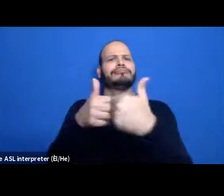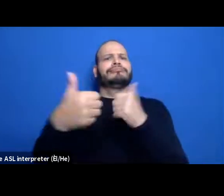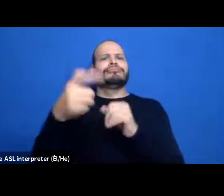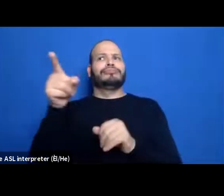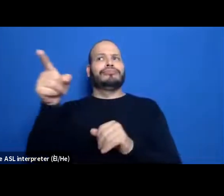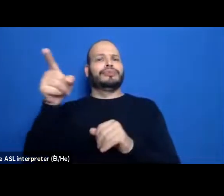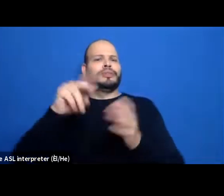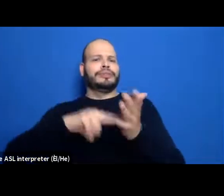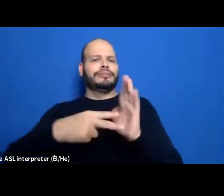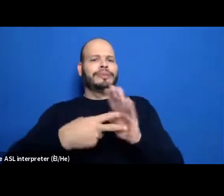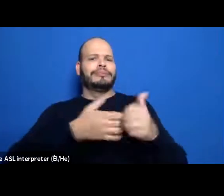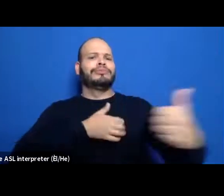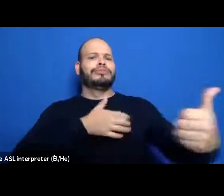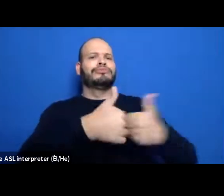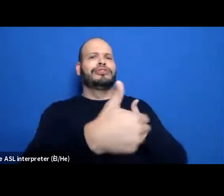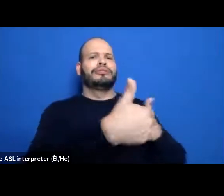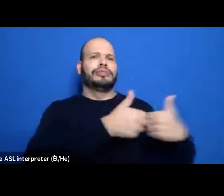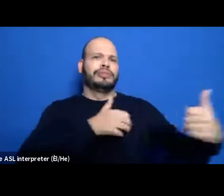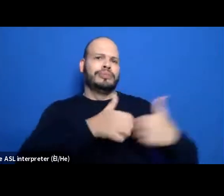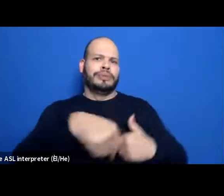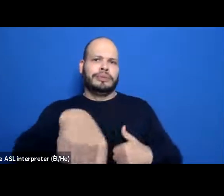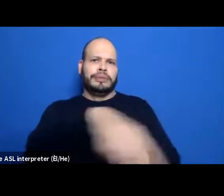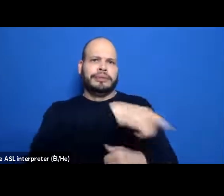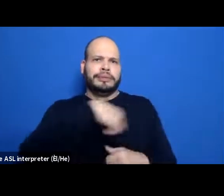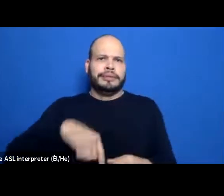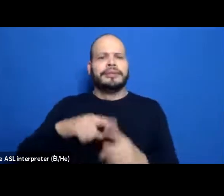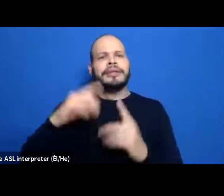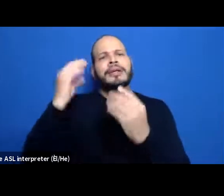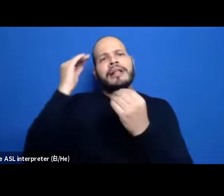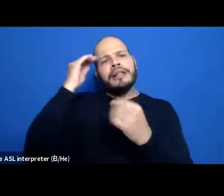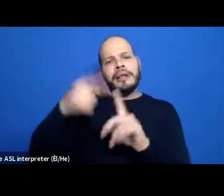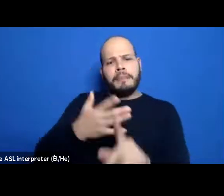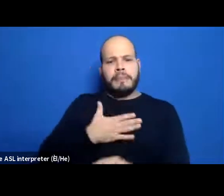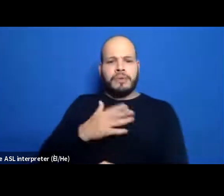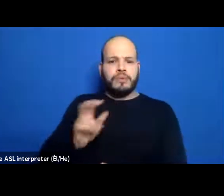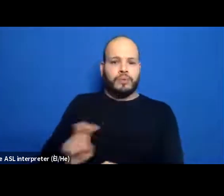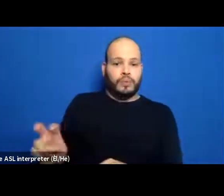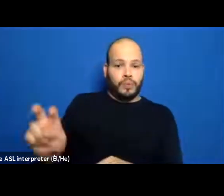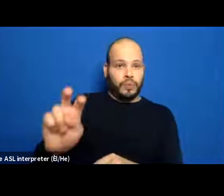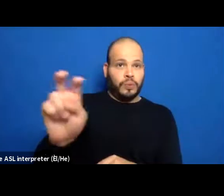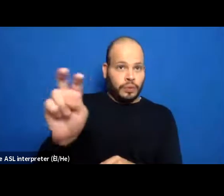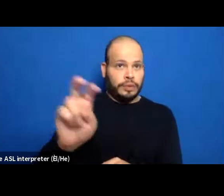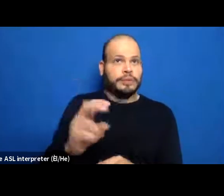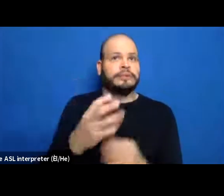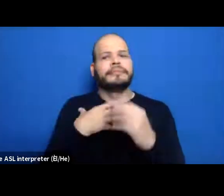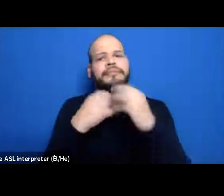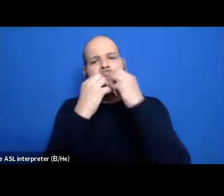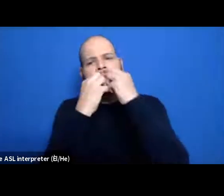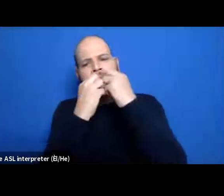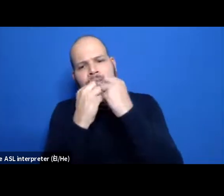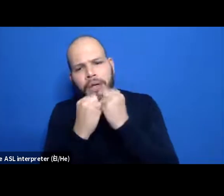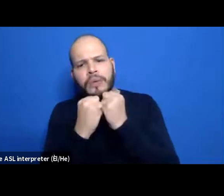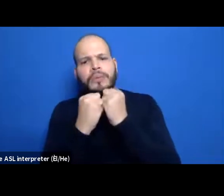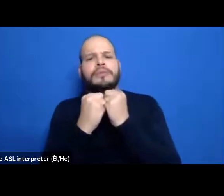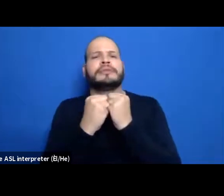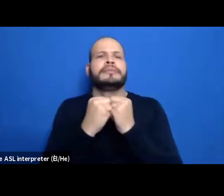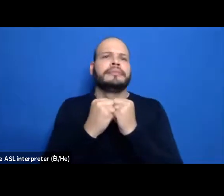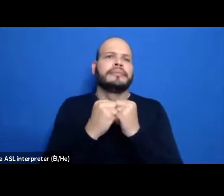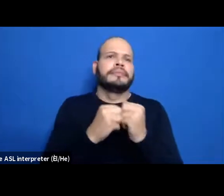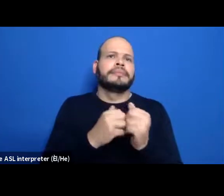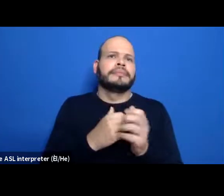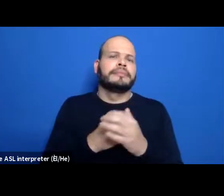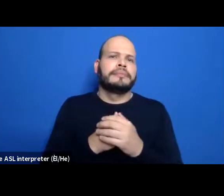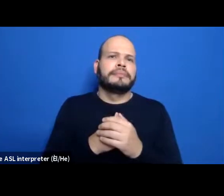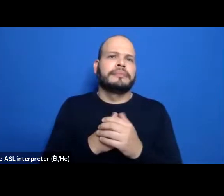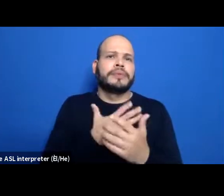memory and connection to memory. As has been previously mentioned, my hometown is proudly East Palo